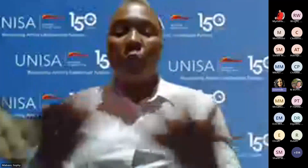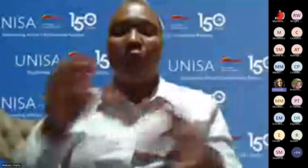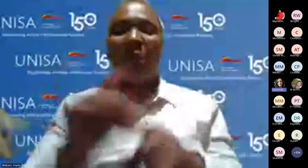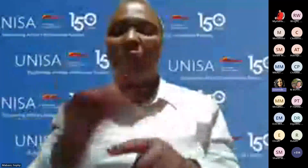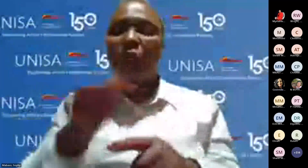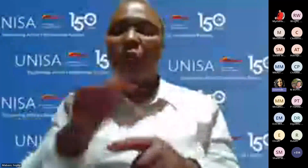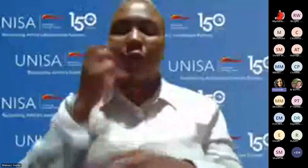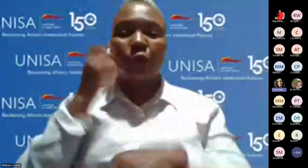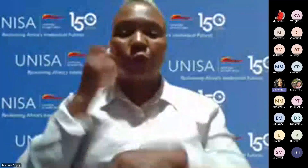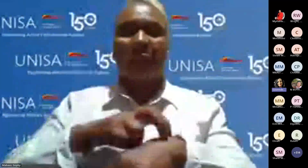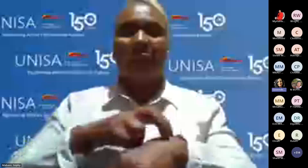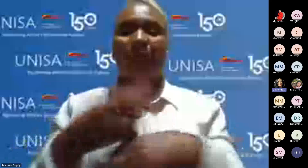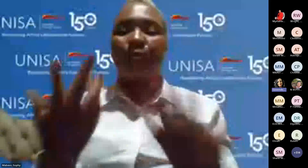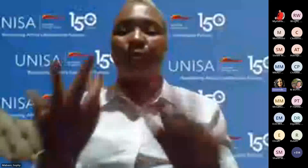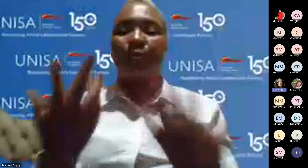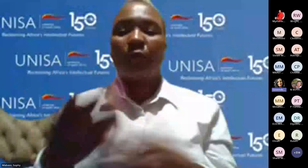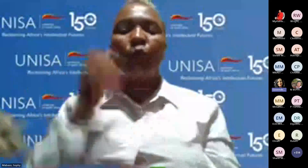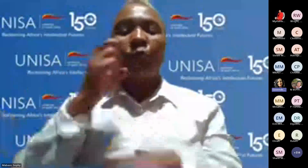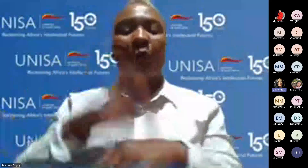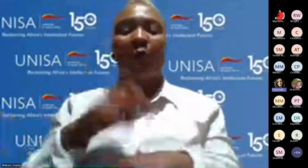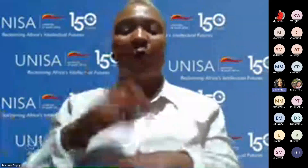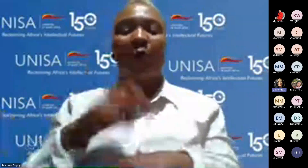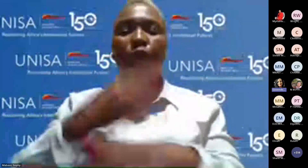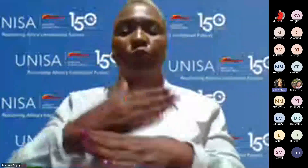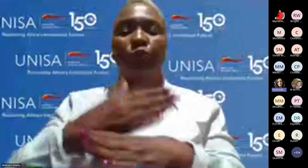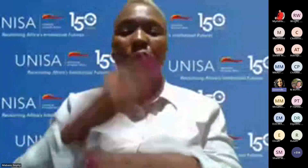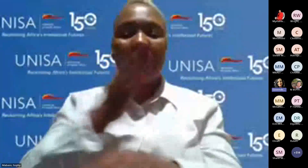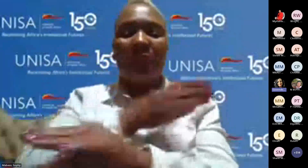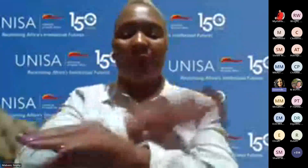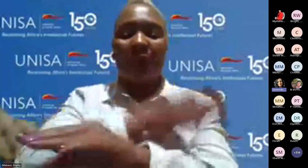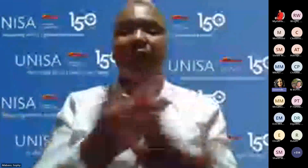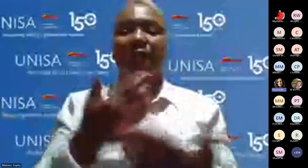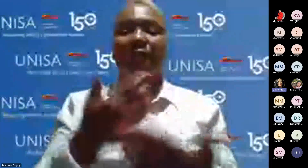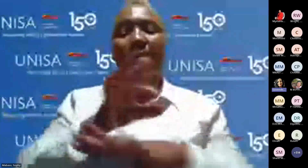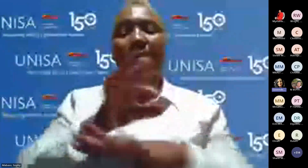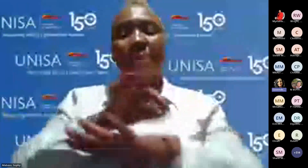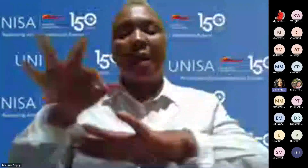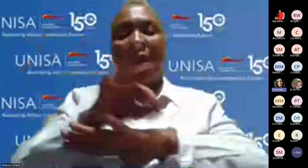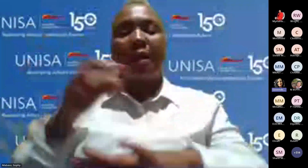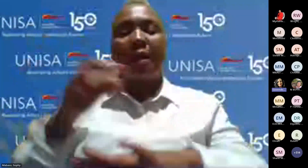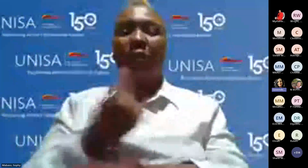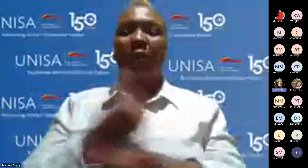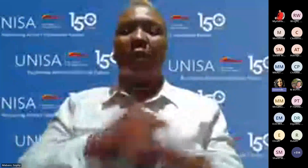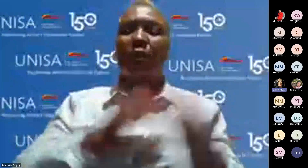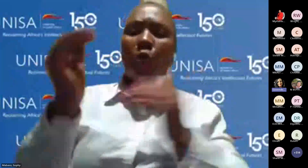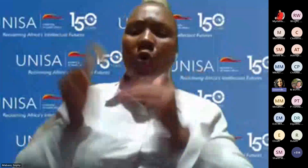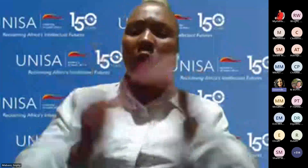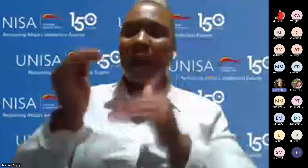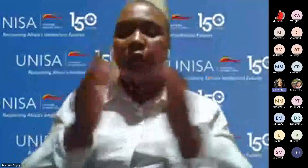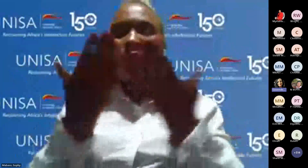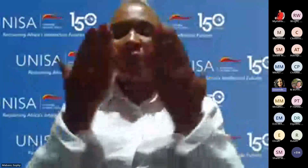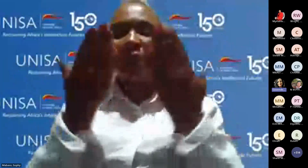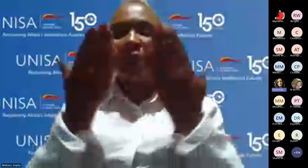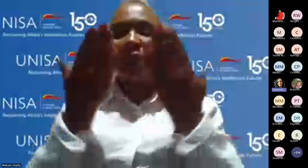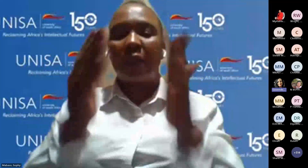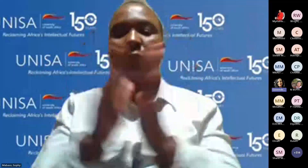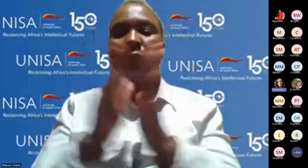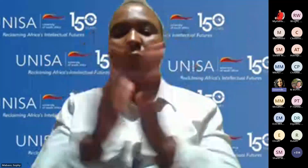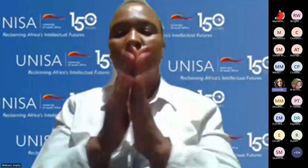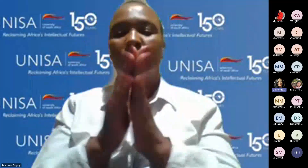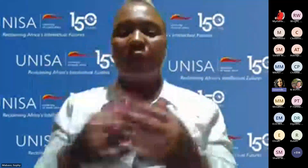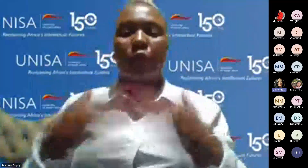you need, right? So you really need to work in advance and plan yourself, organize your study material for open book. So open